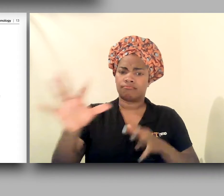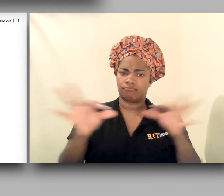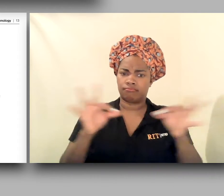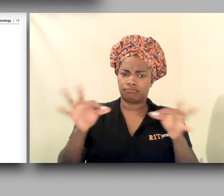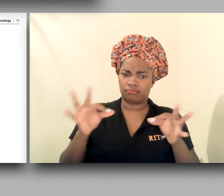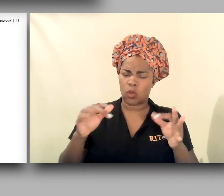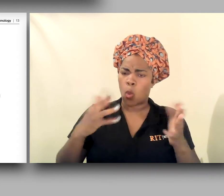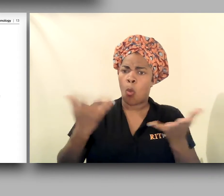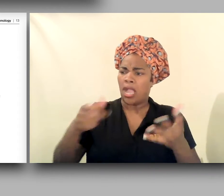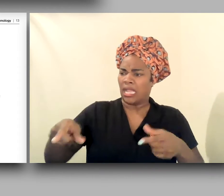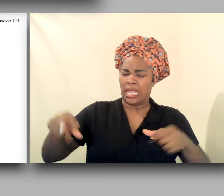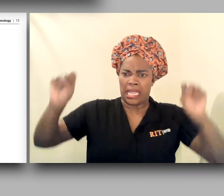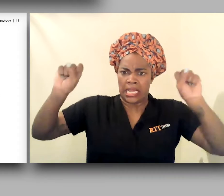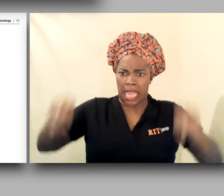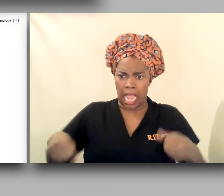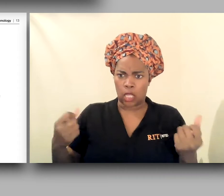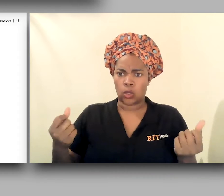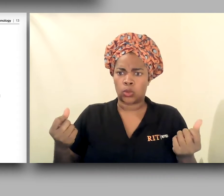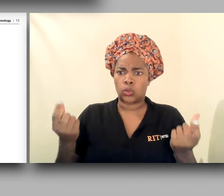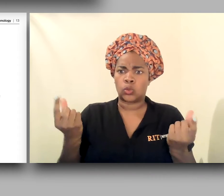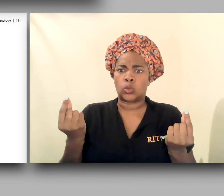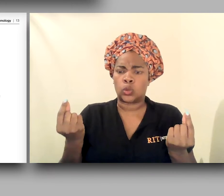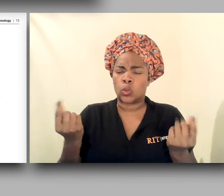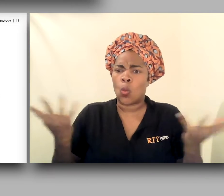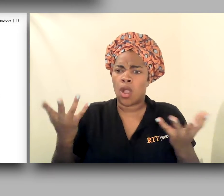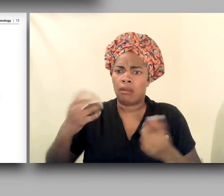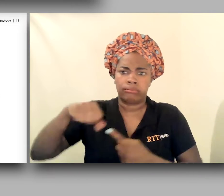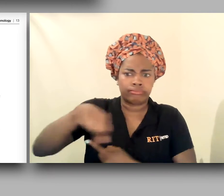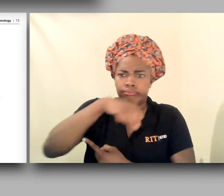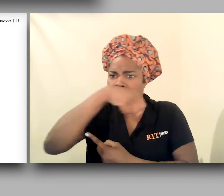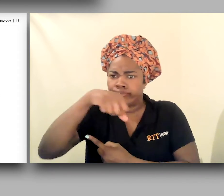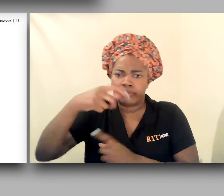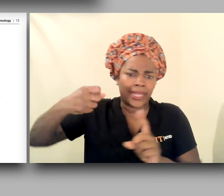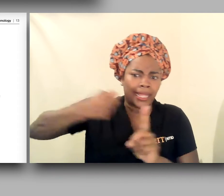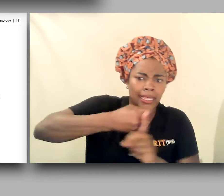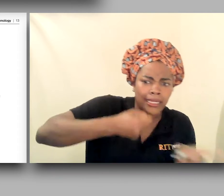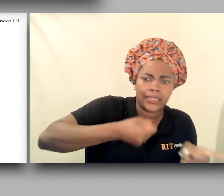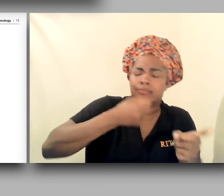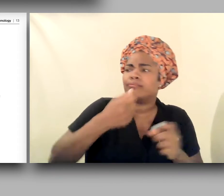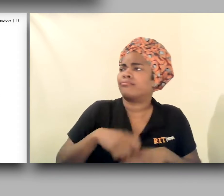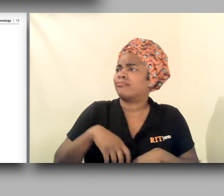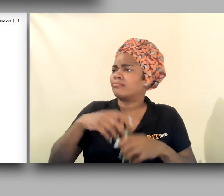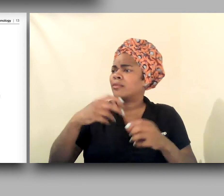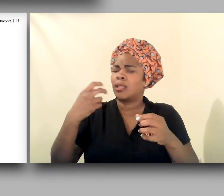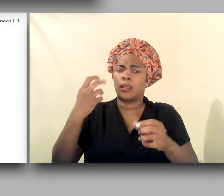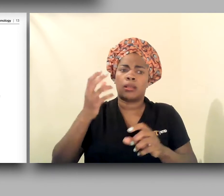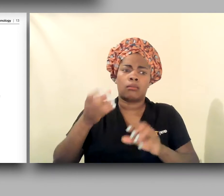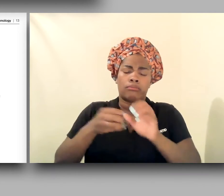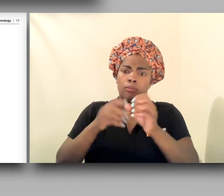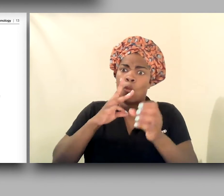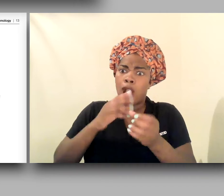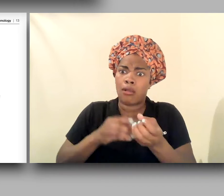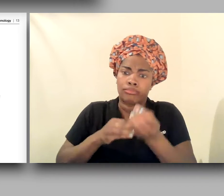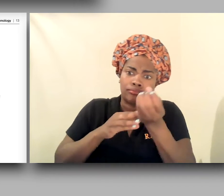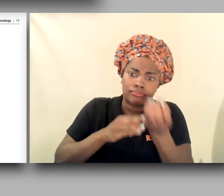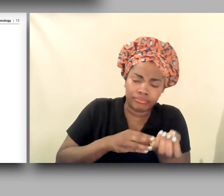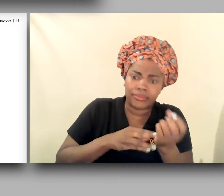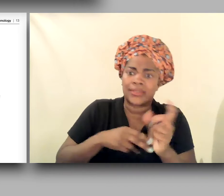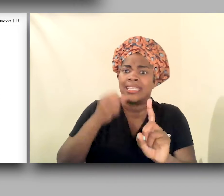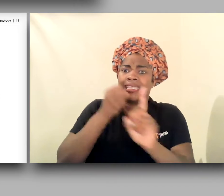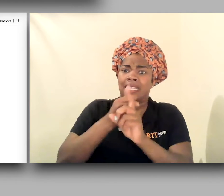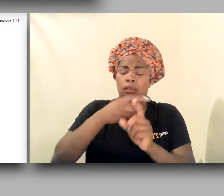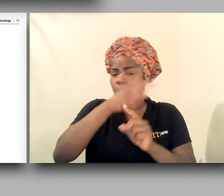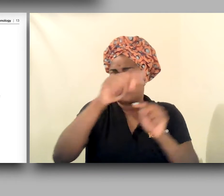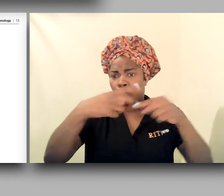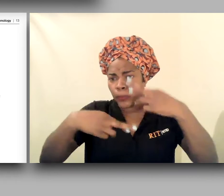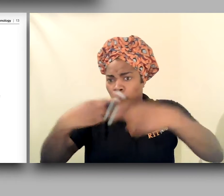you do? Do you want things to swing and hit the next item, or do you want it to tumble? Do you